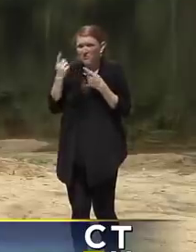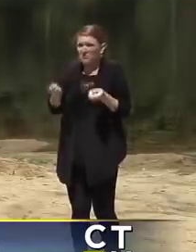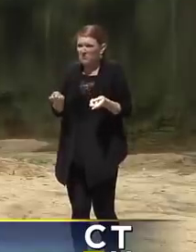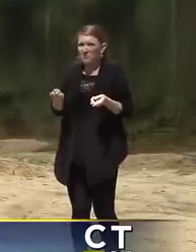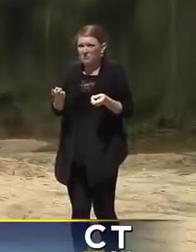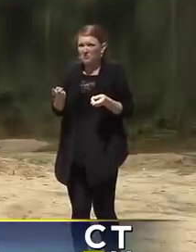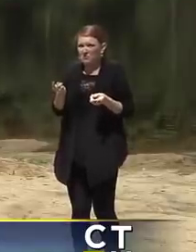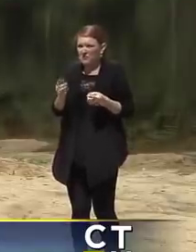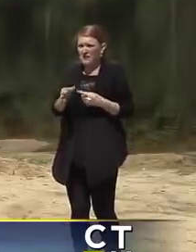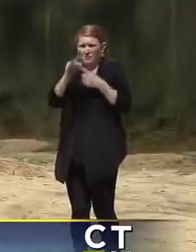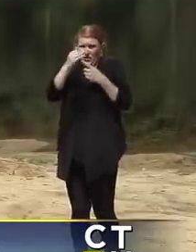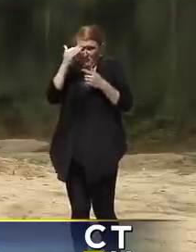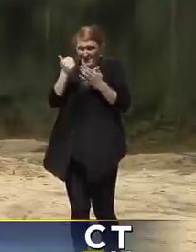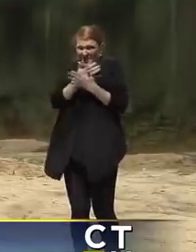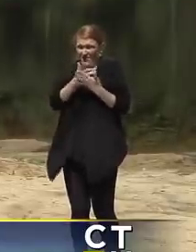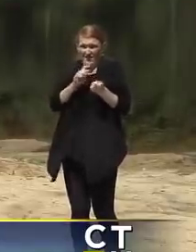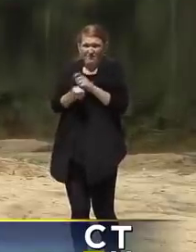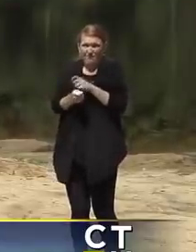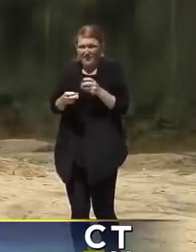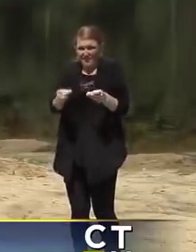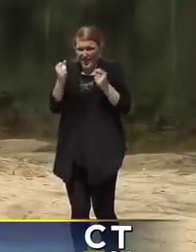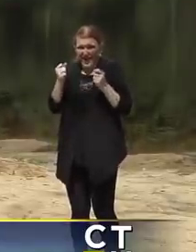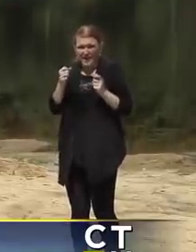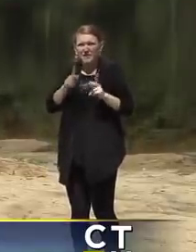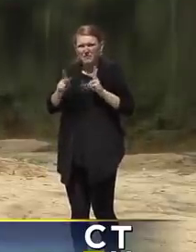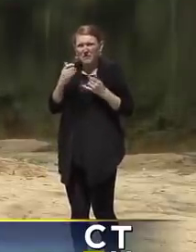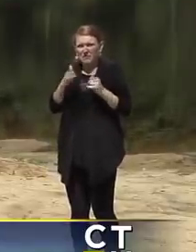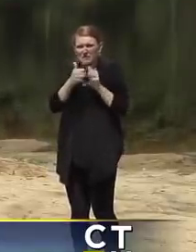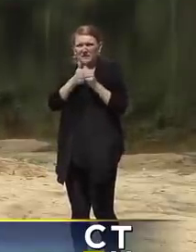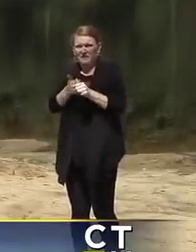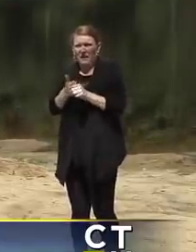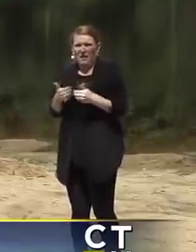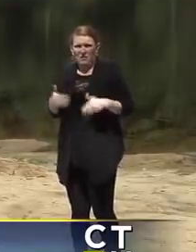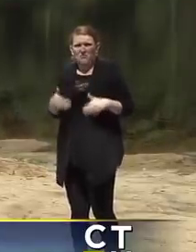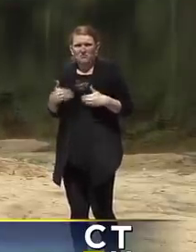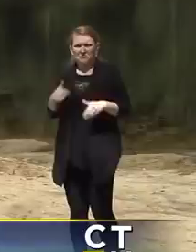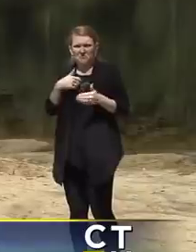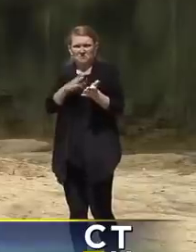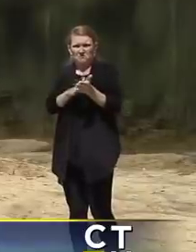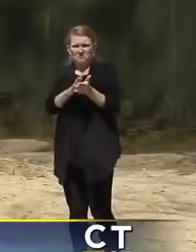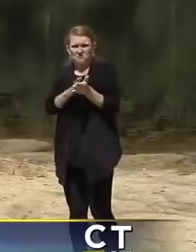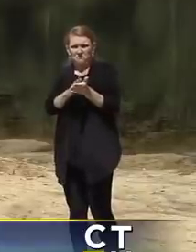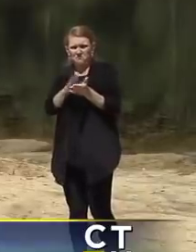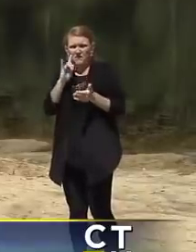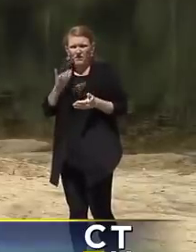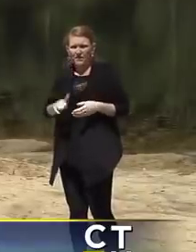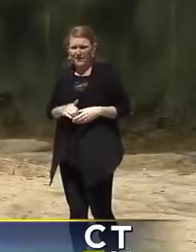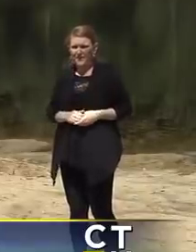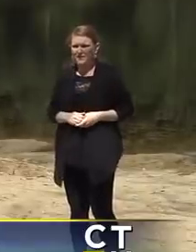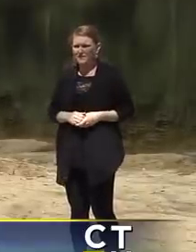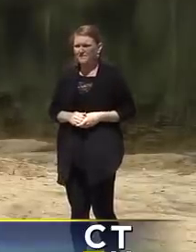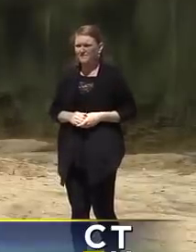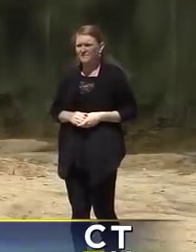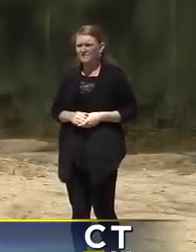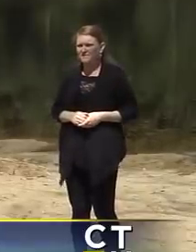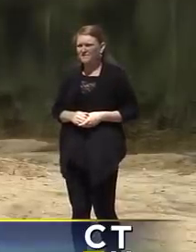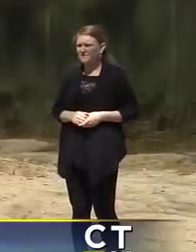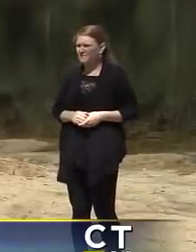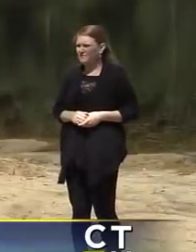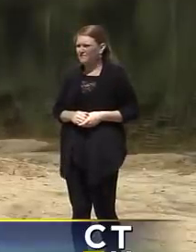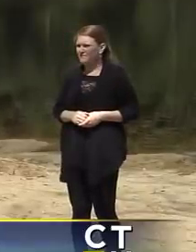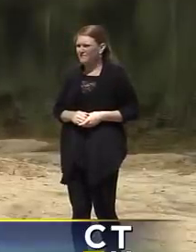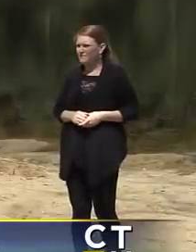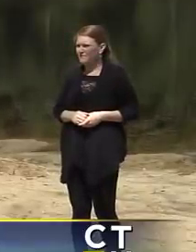really quickly for some, behavioral changes that are longstanding. We do have a terrific